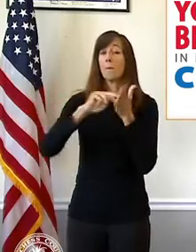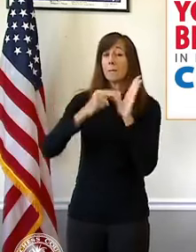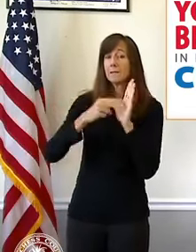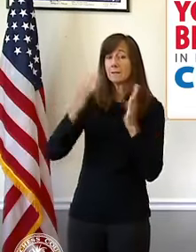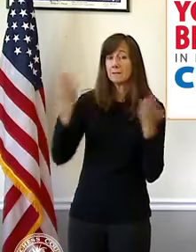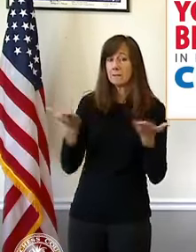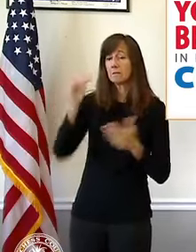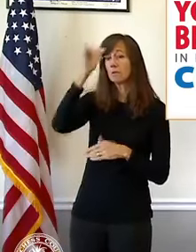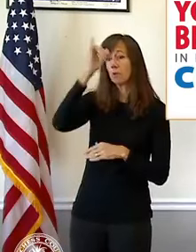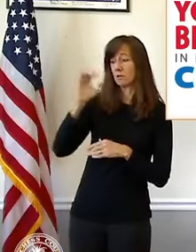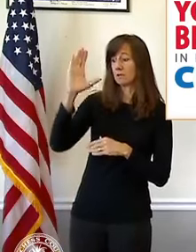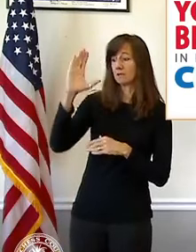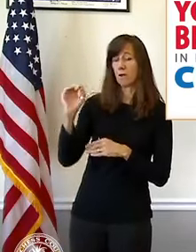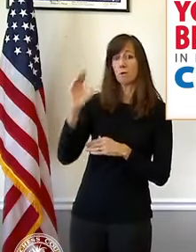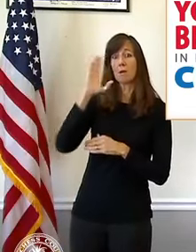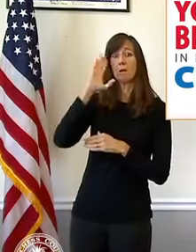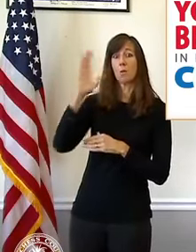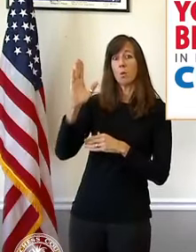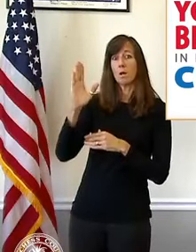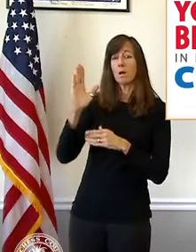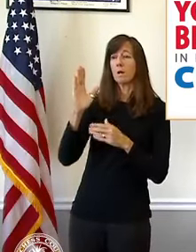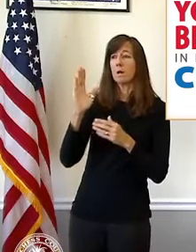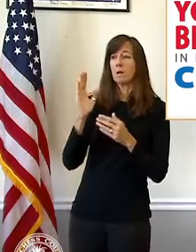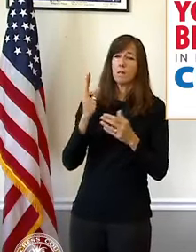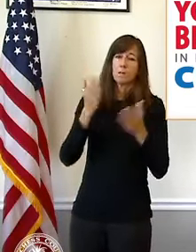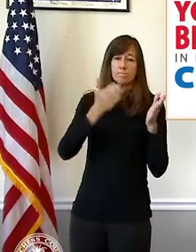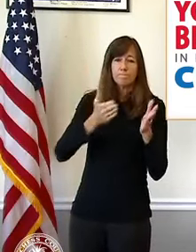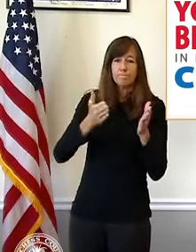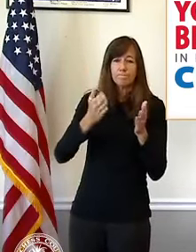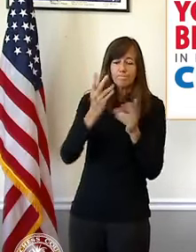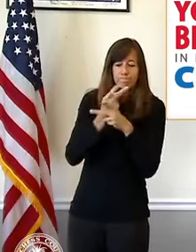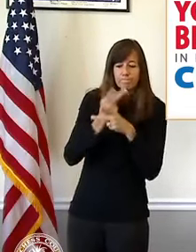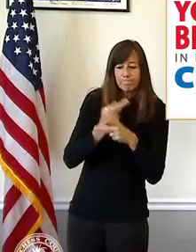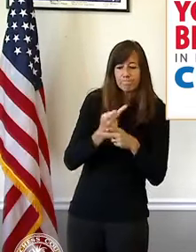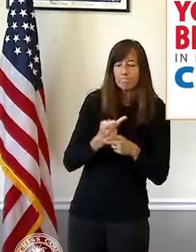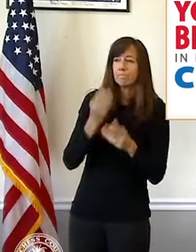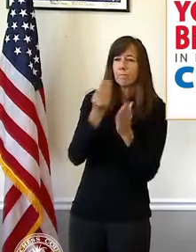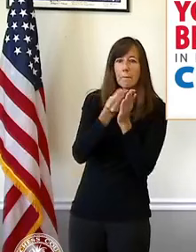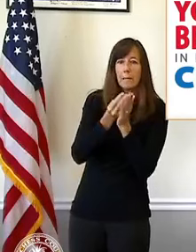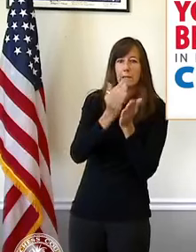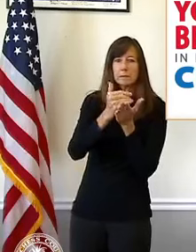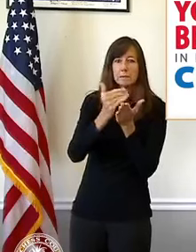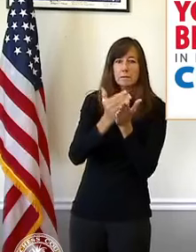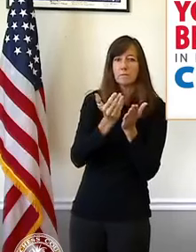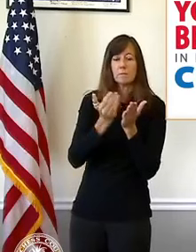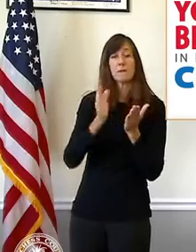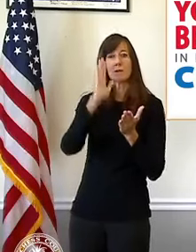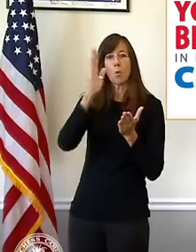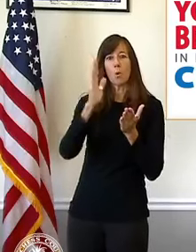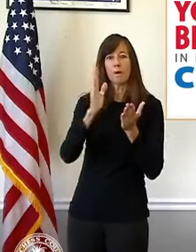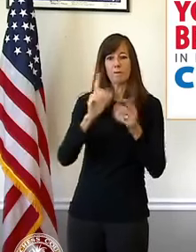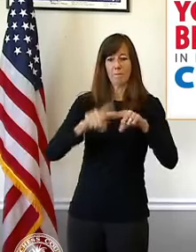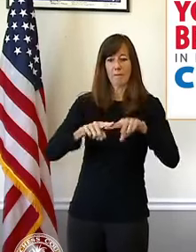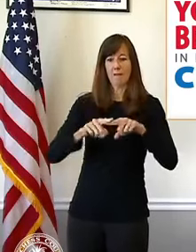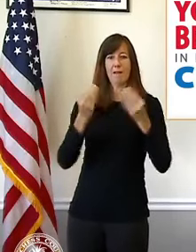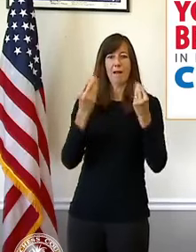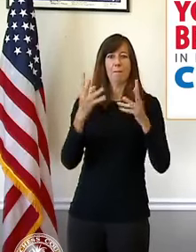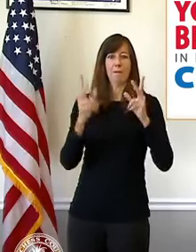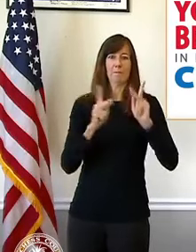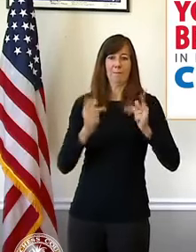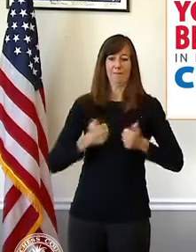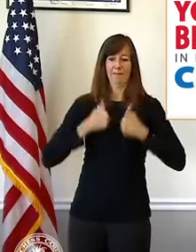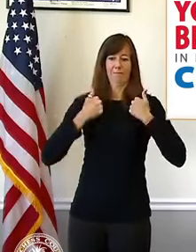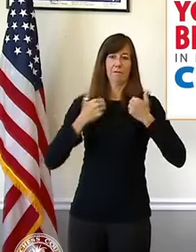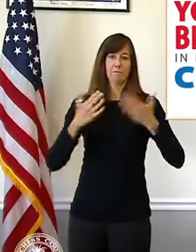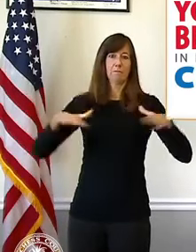its reapportionment process next year, that the county legislature be carved up based on population. So very, very important that you be